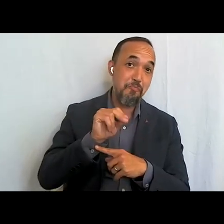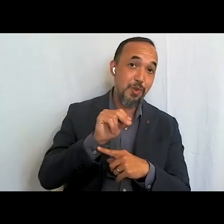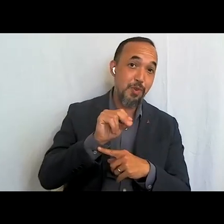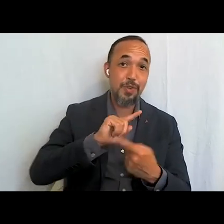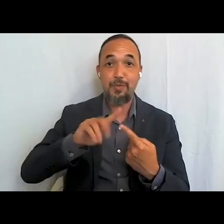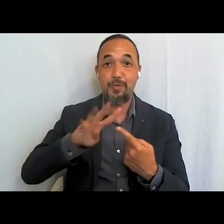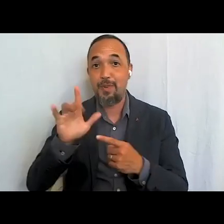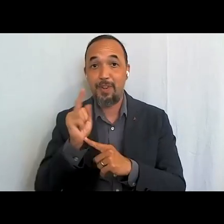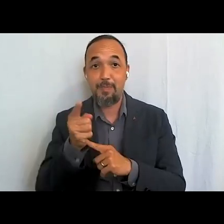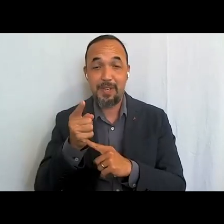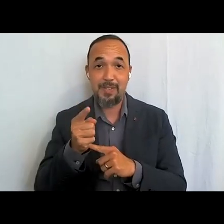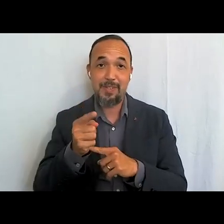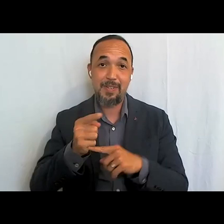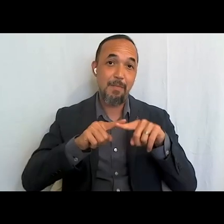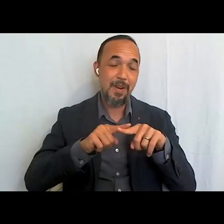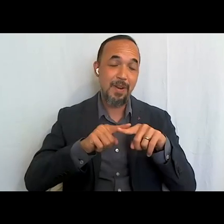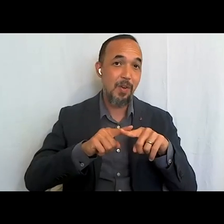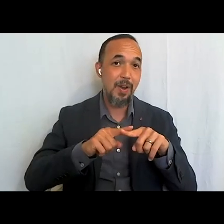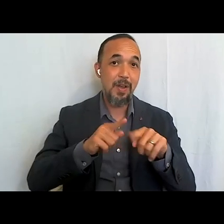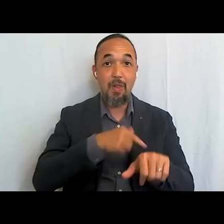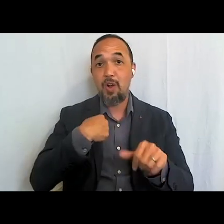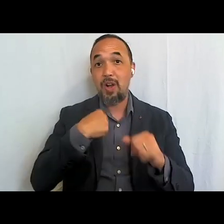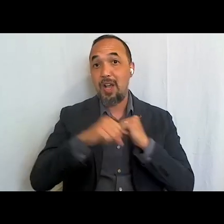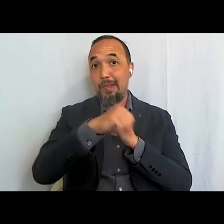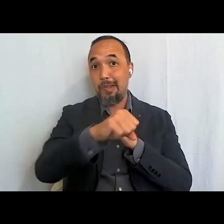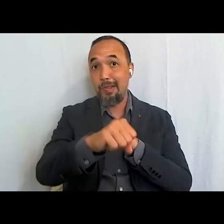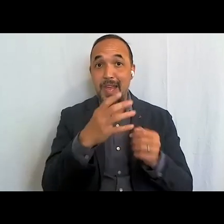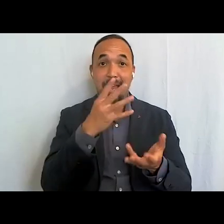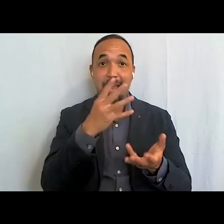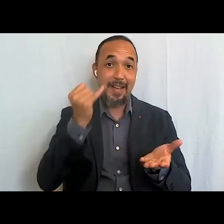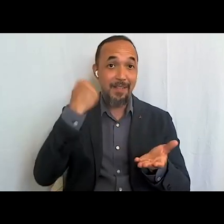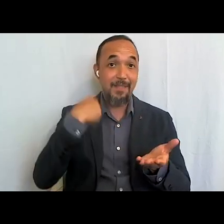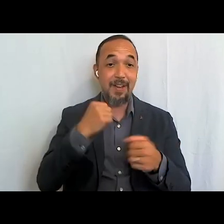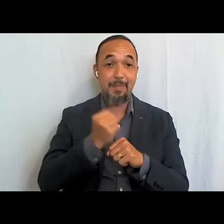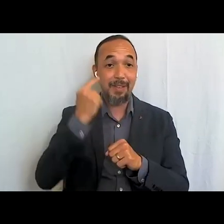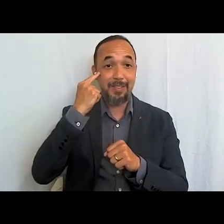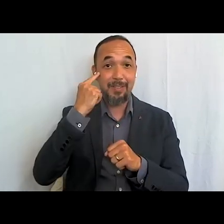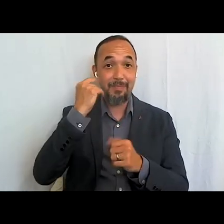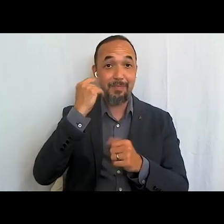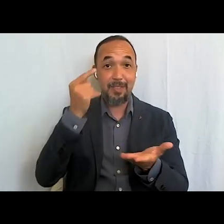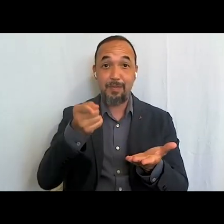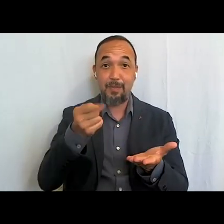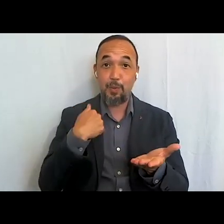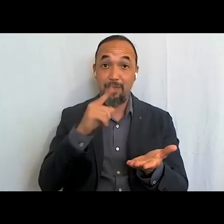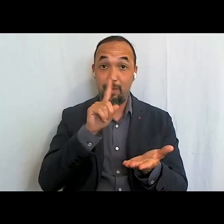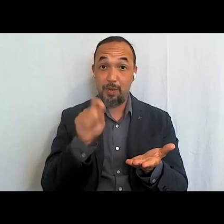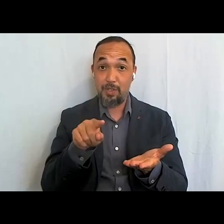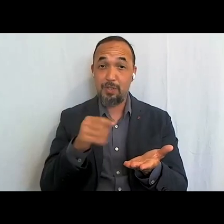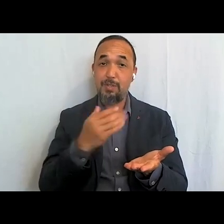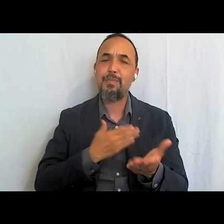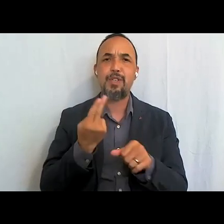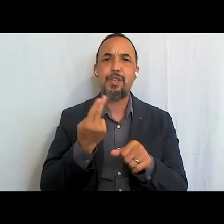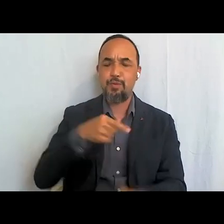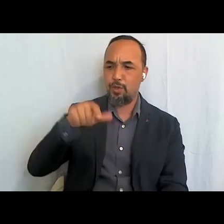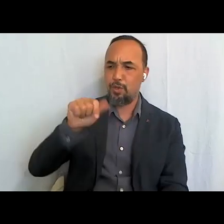and how much sense I'm making. If you have questions, please use the Q&A button to let me know if you